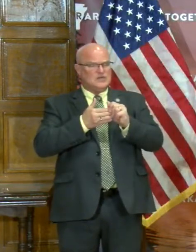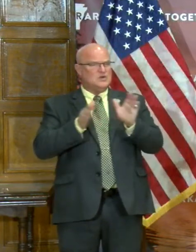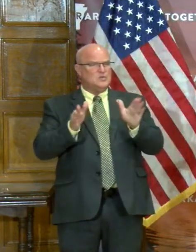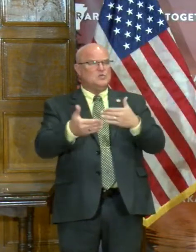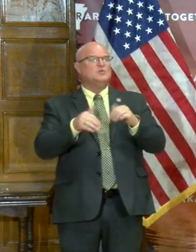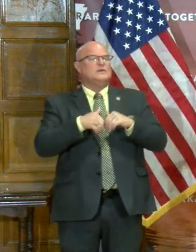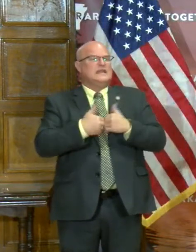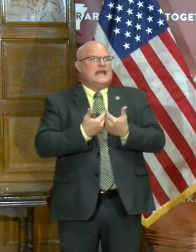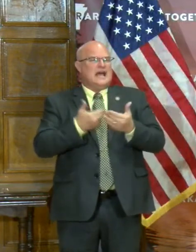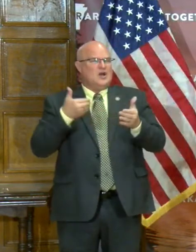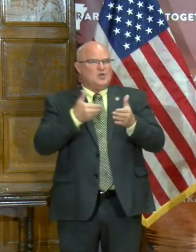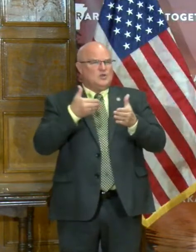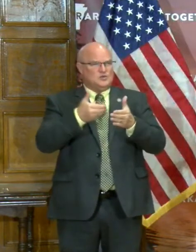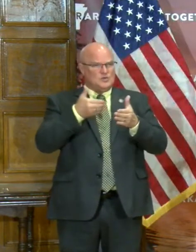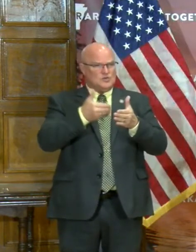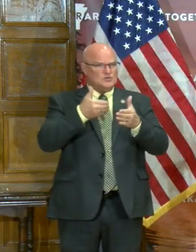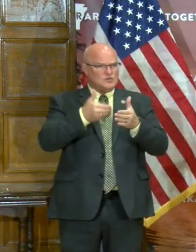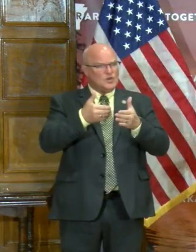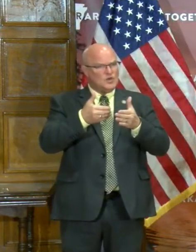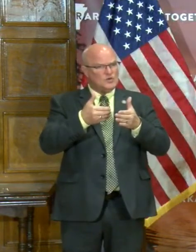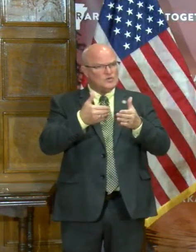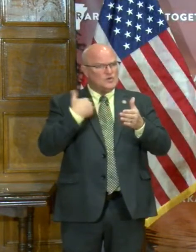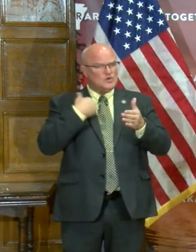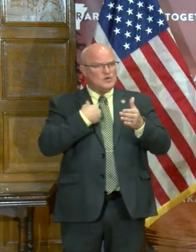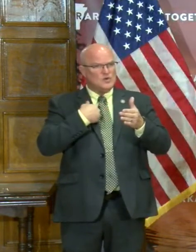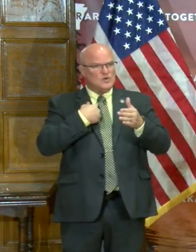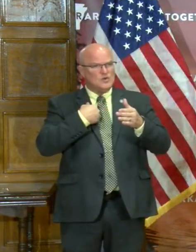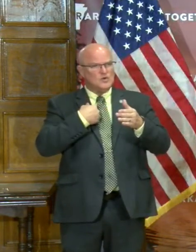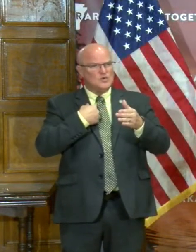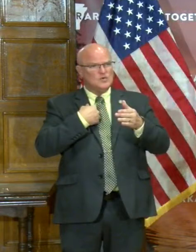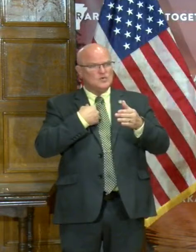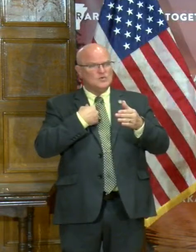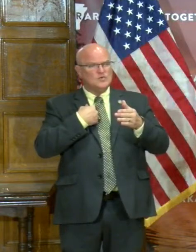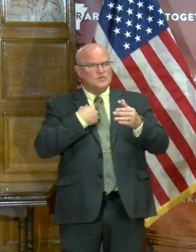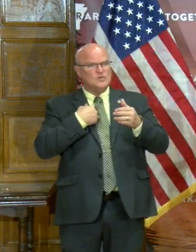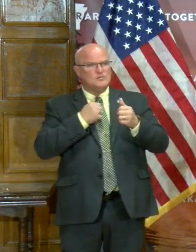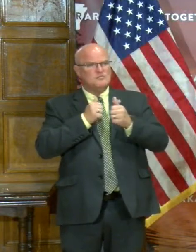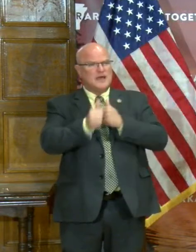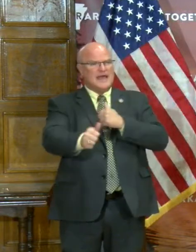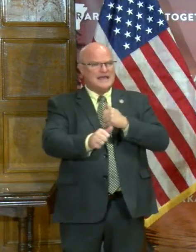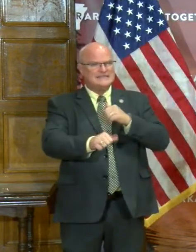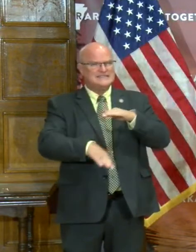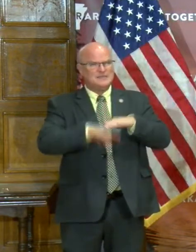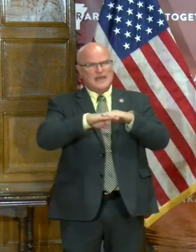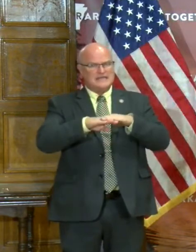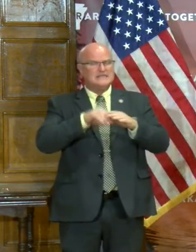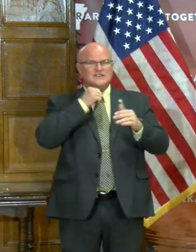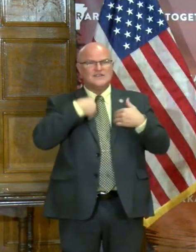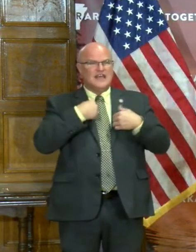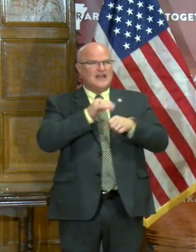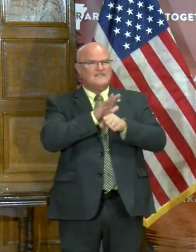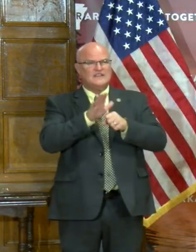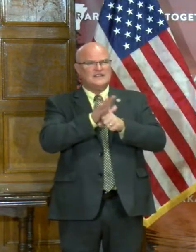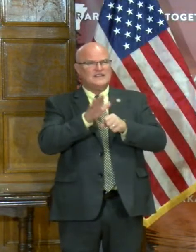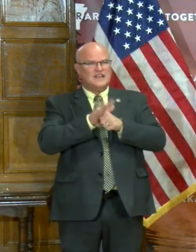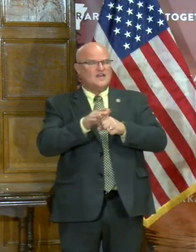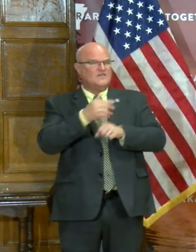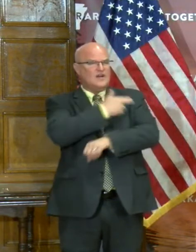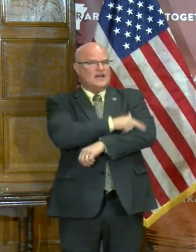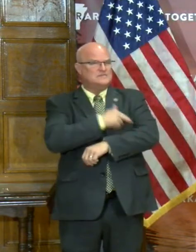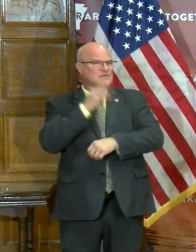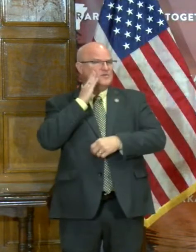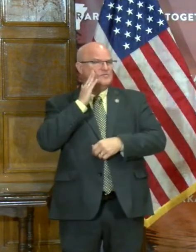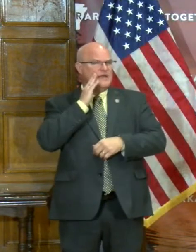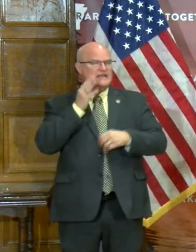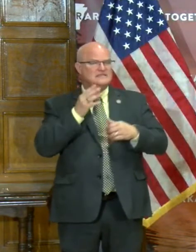and how close are we to a breaking point where we're beyond capacity and don't have enough resources or could see impacts